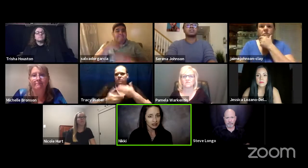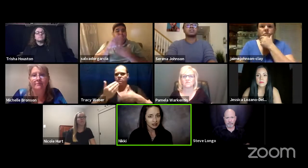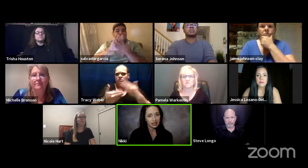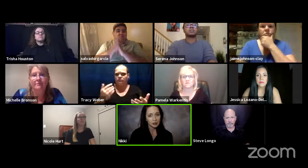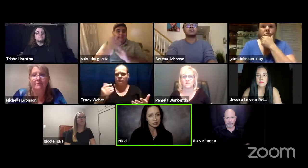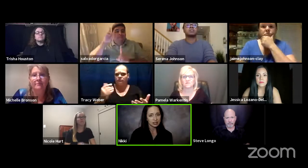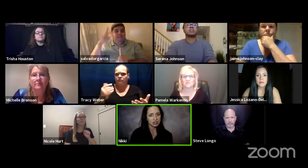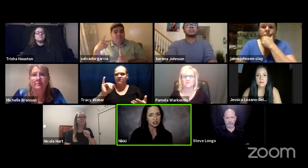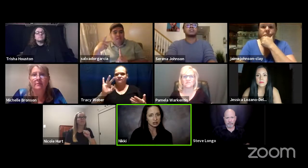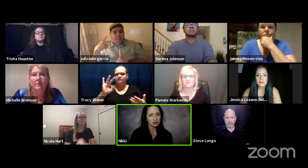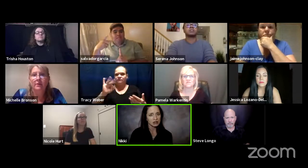in a position,